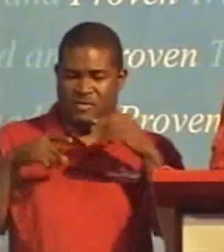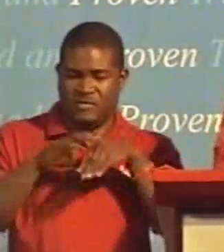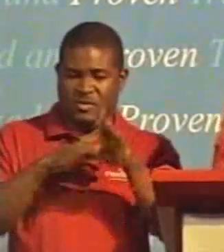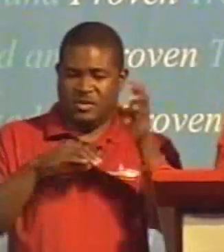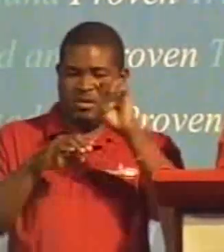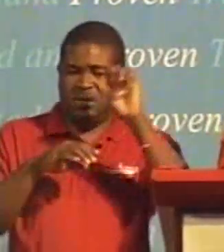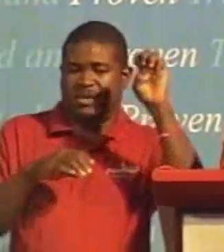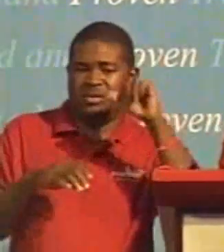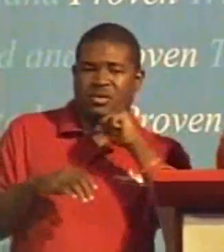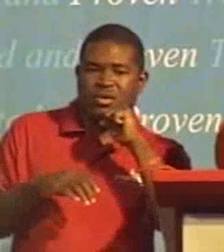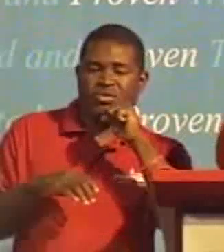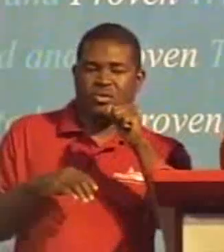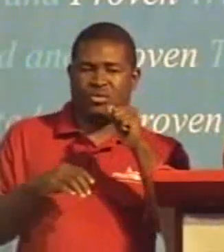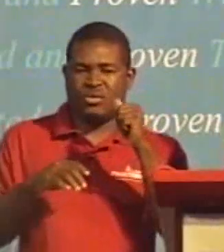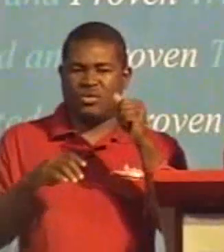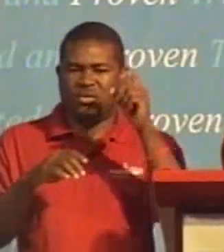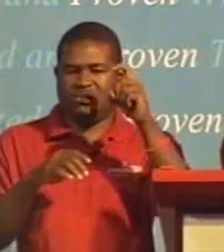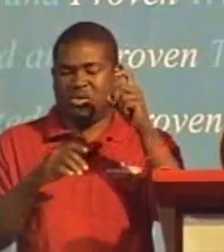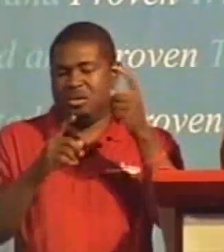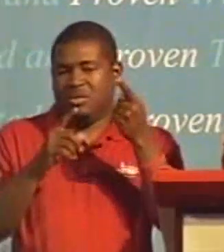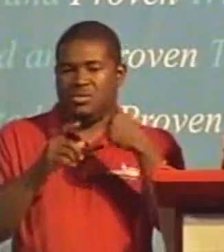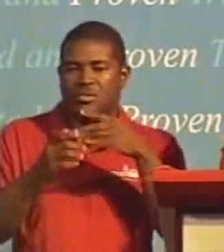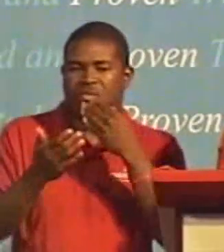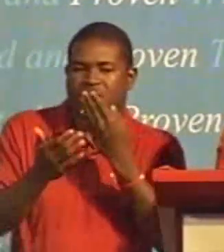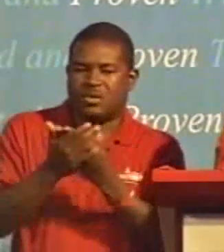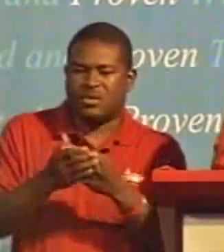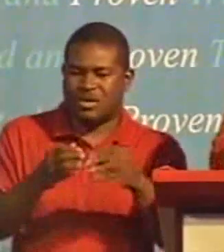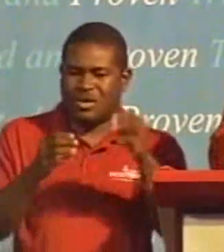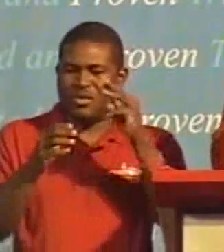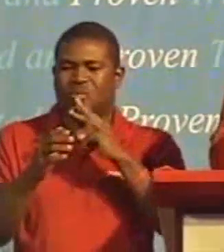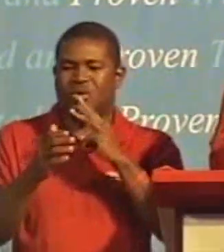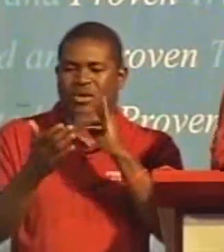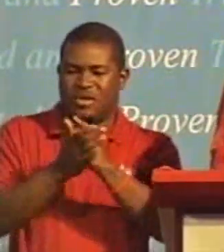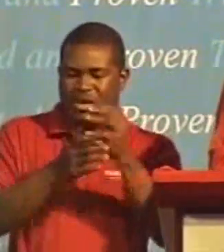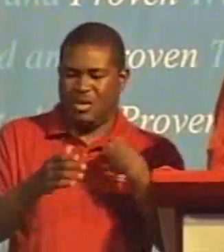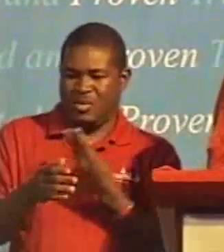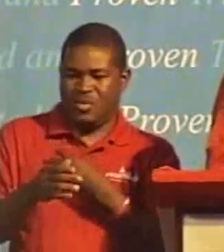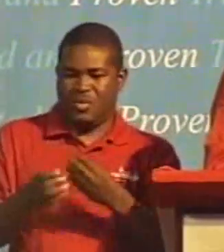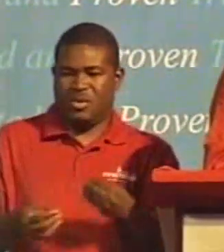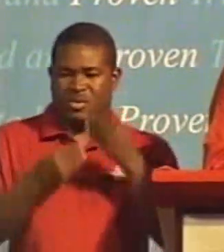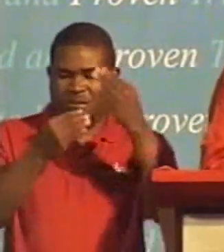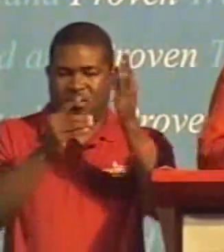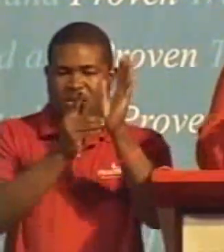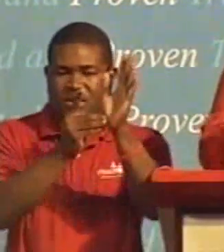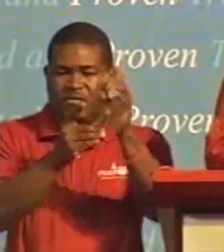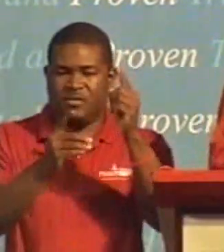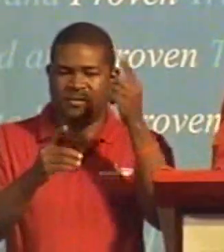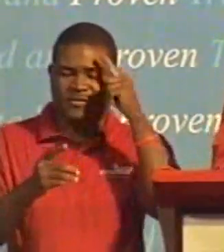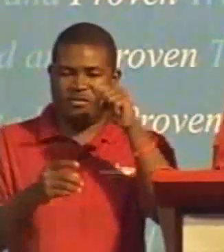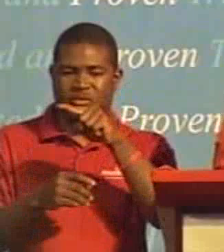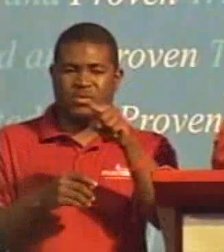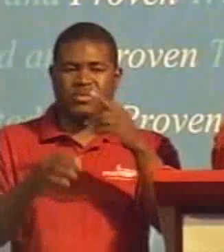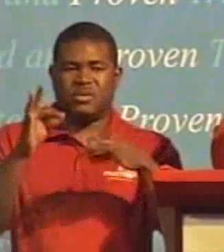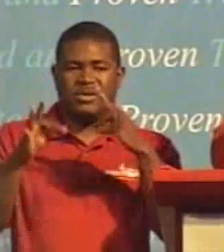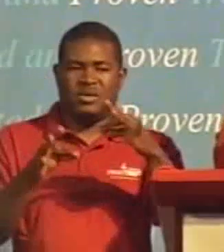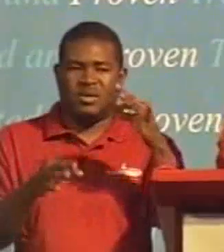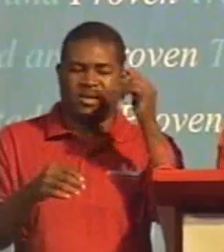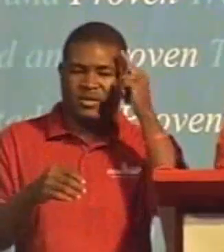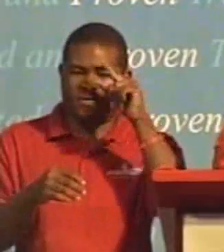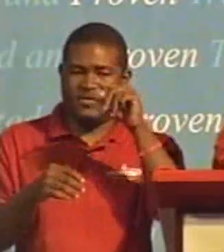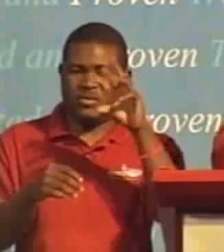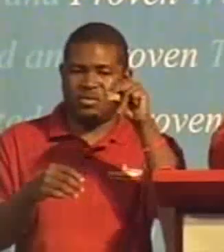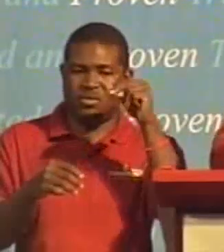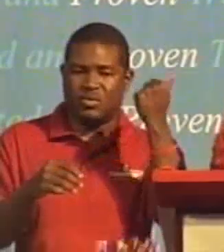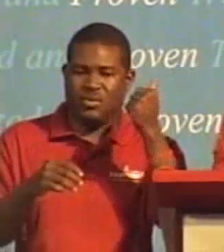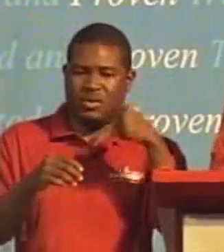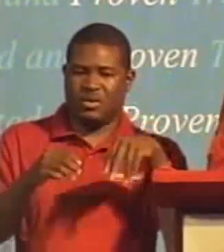water and the good quality water and the good water pressure that we're going to deliver for you. If for no other reason, vote against them.